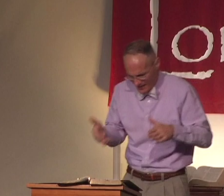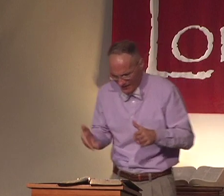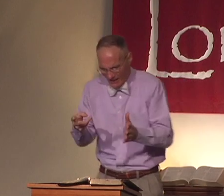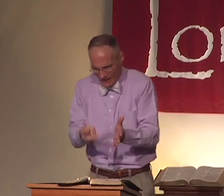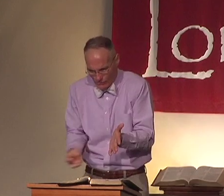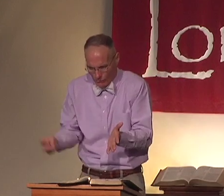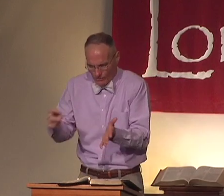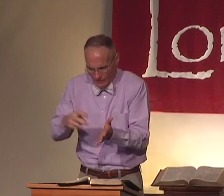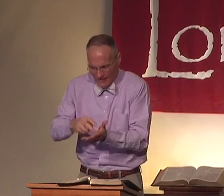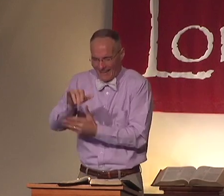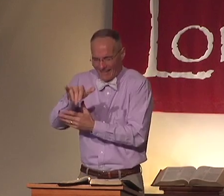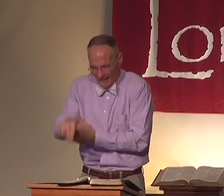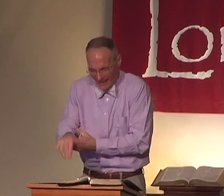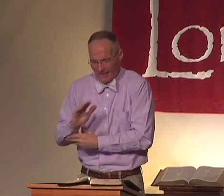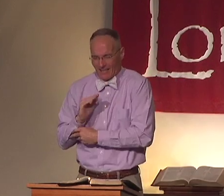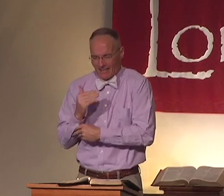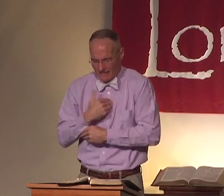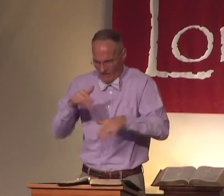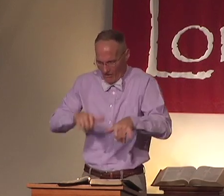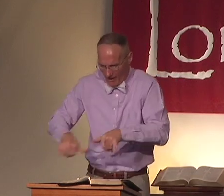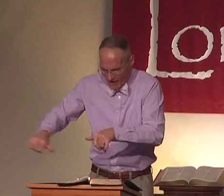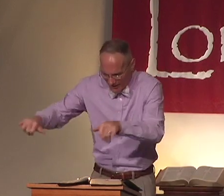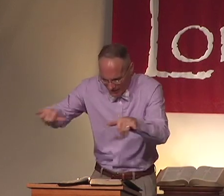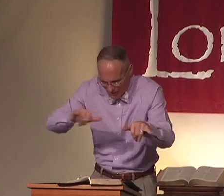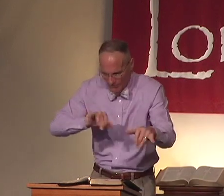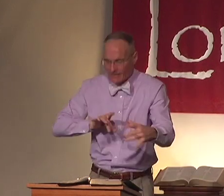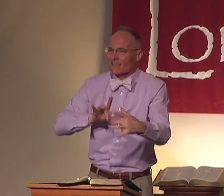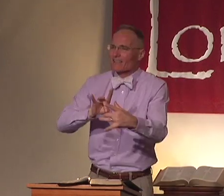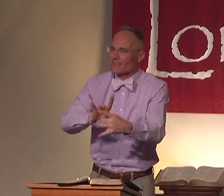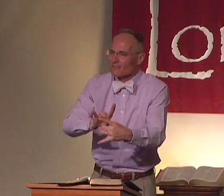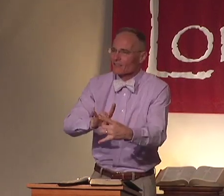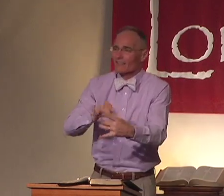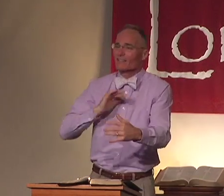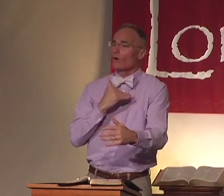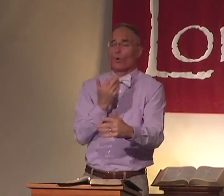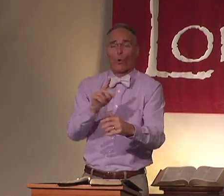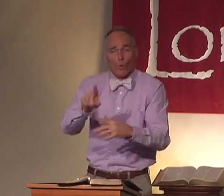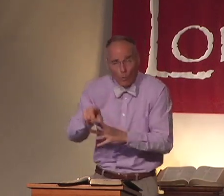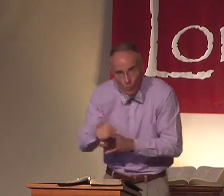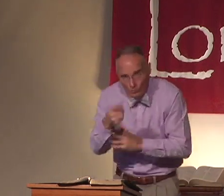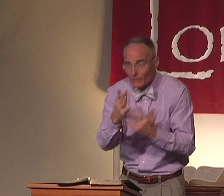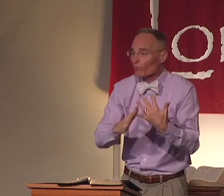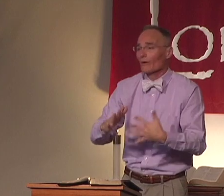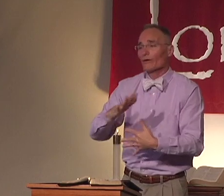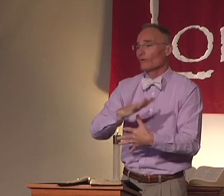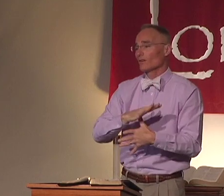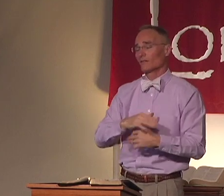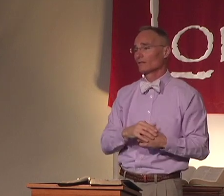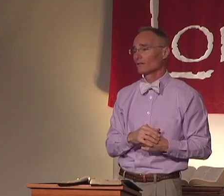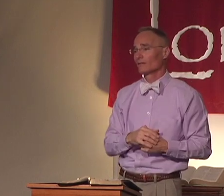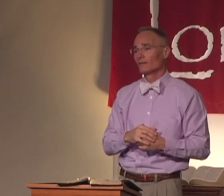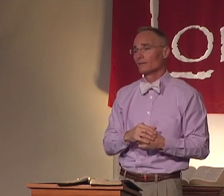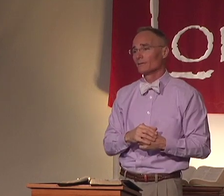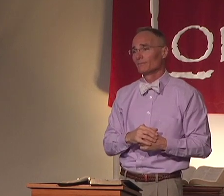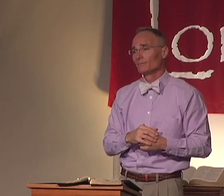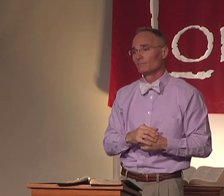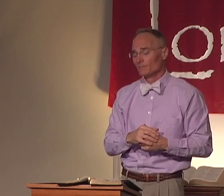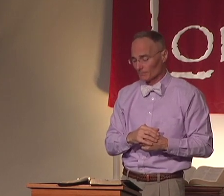died and lives again, resurrected, and that was for our common unity. That is the only